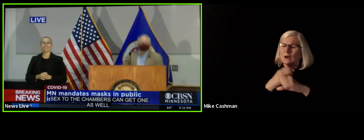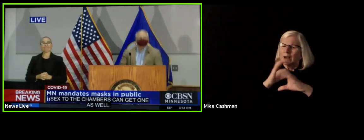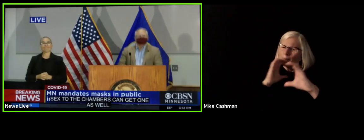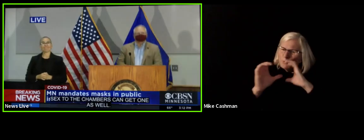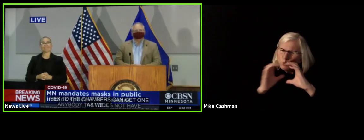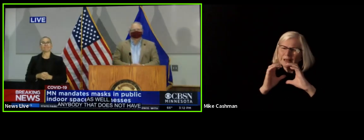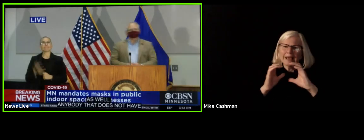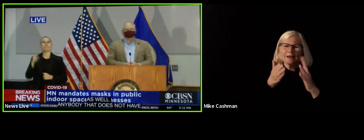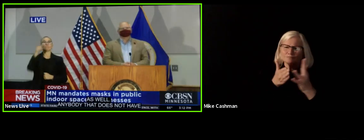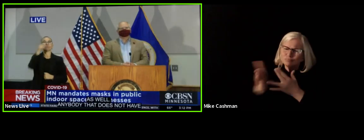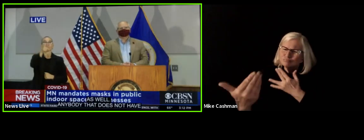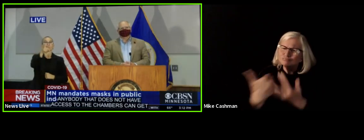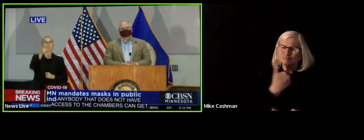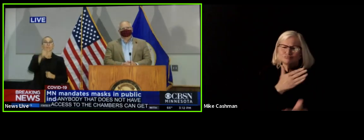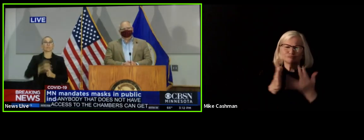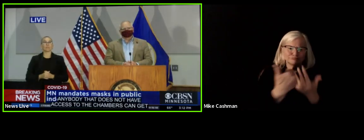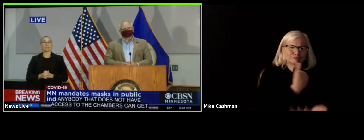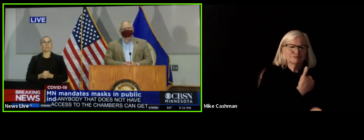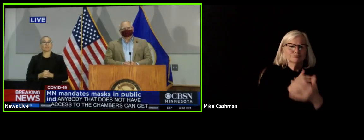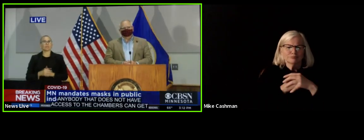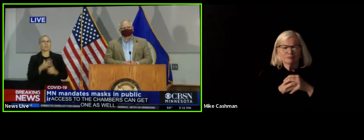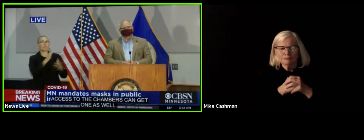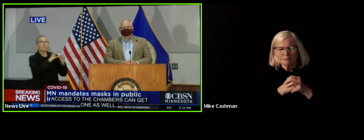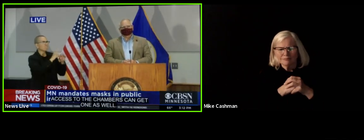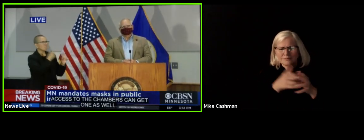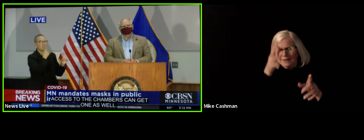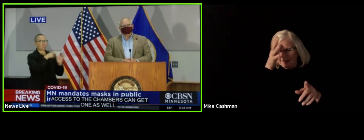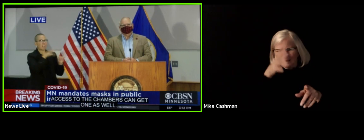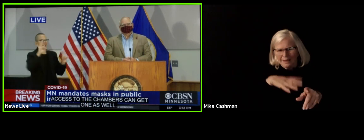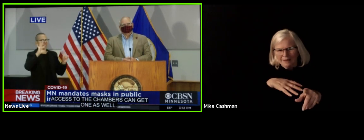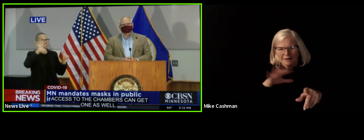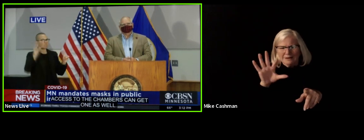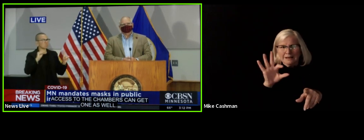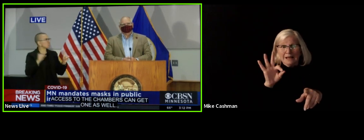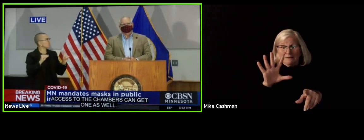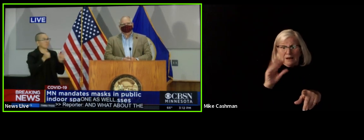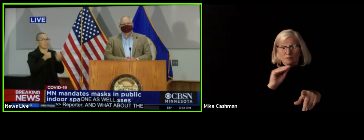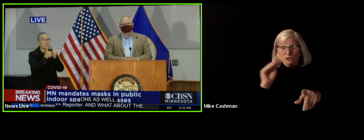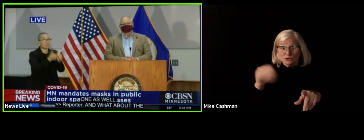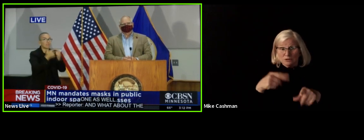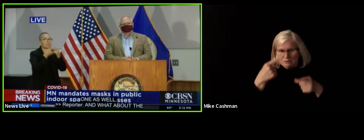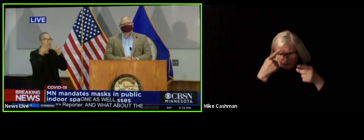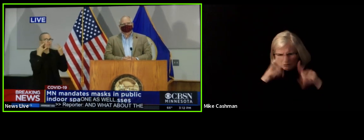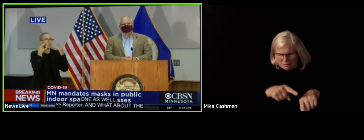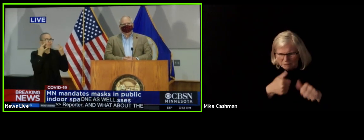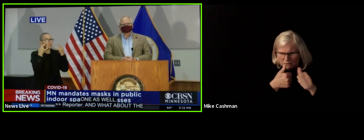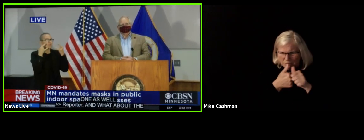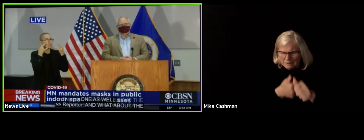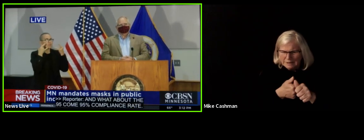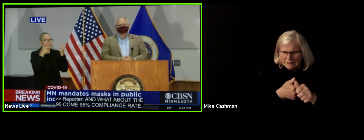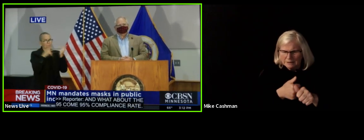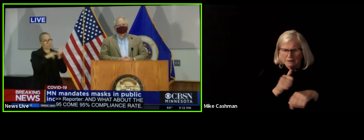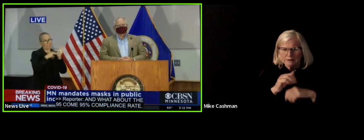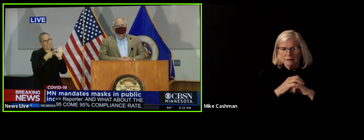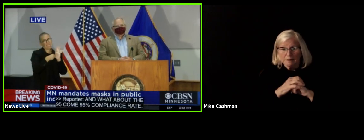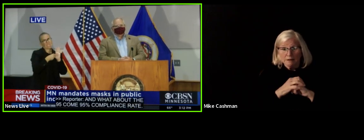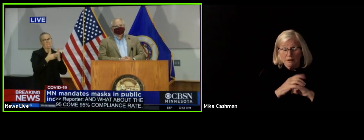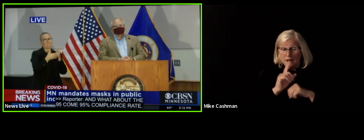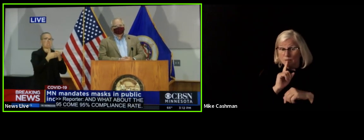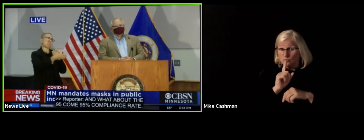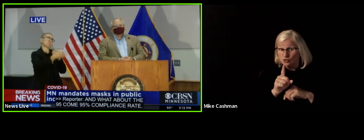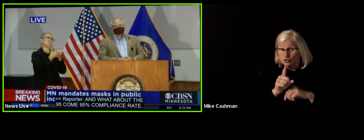That 95% compliance rate, I imagine there'd be some kind of a lag time before you felt that you could open up to where people could